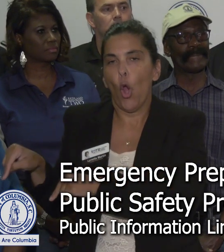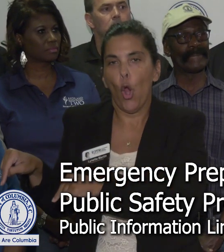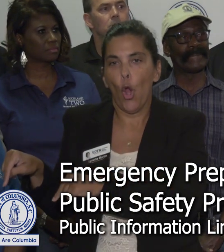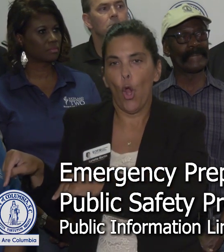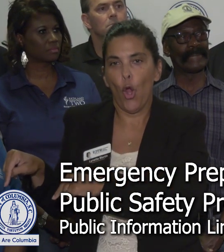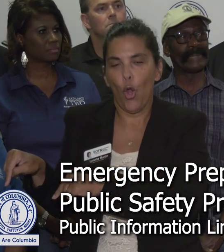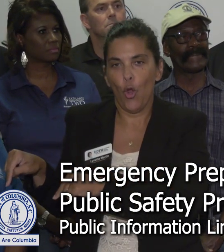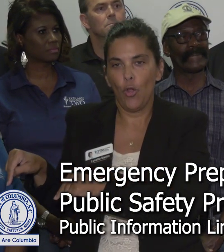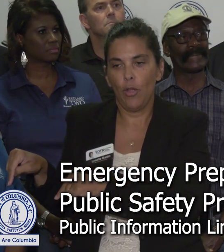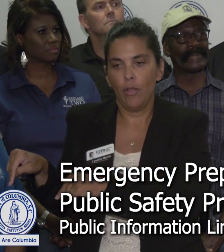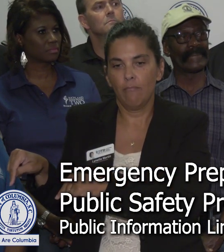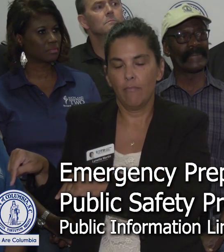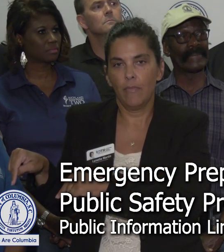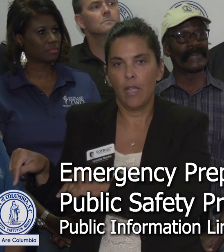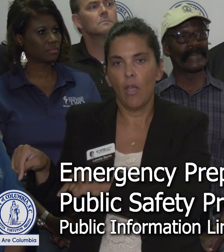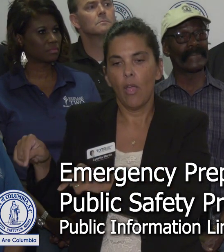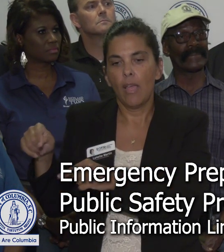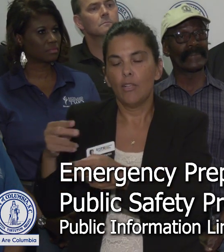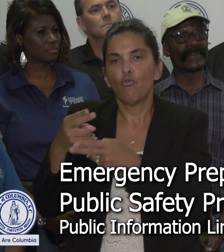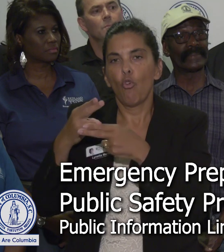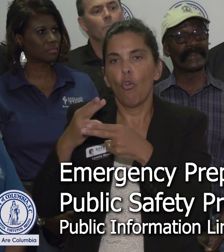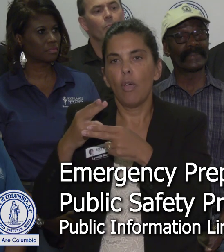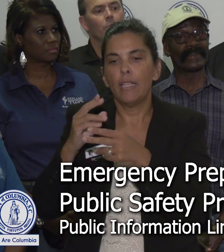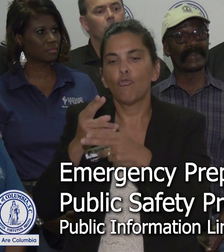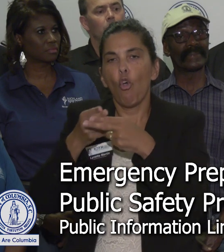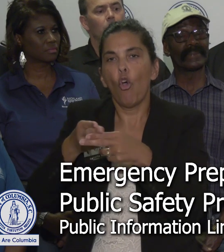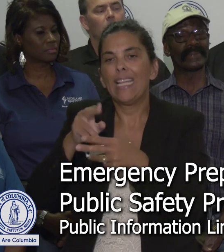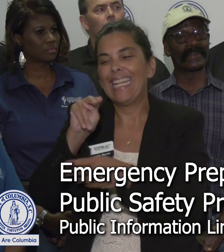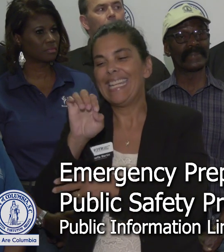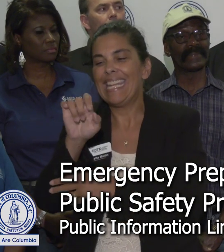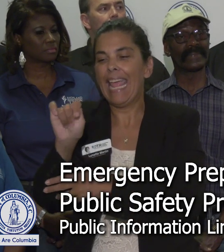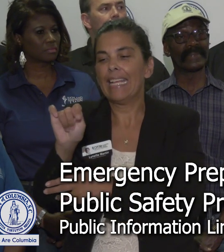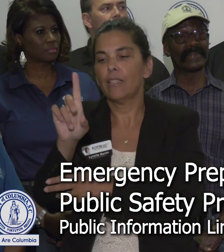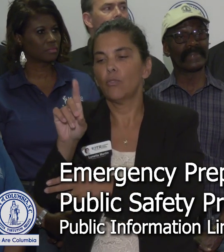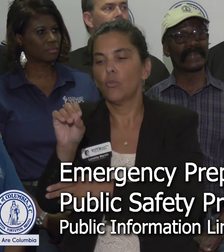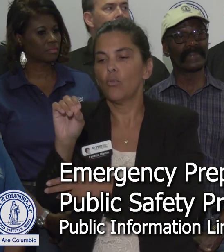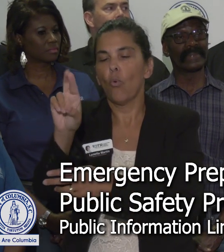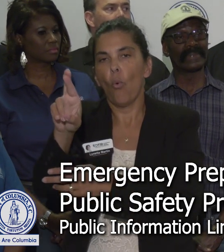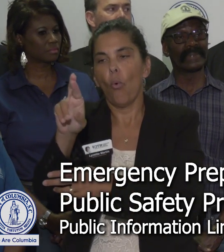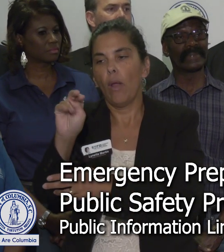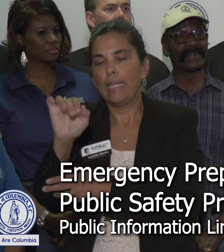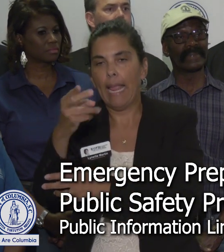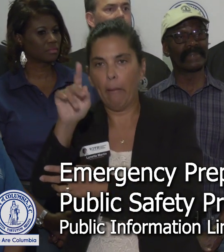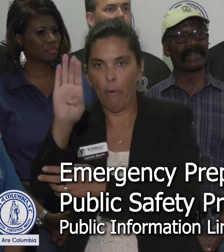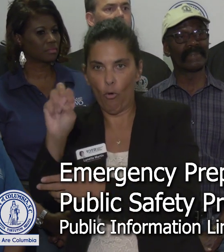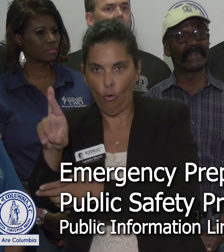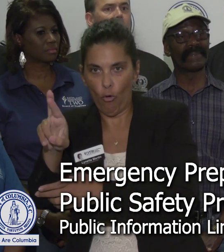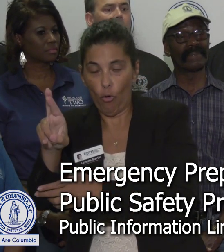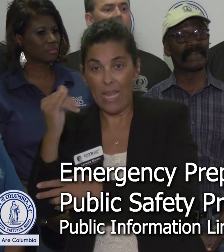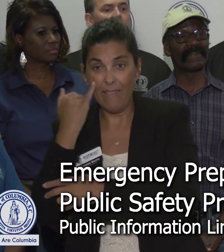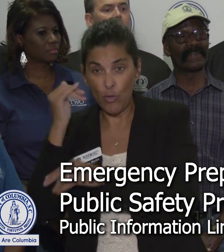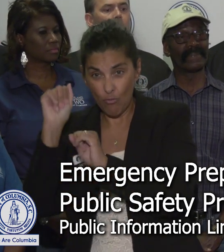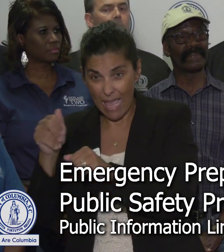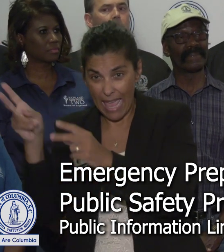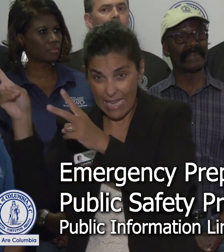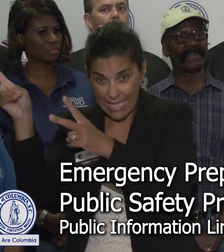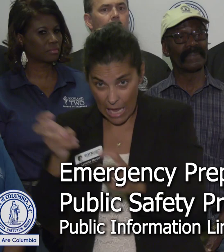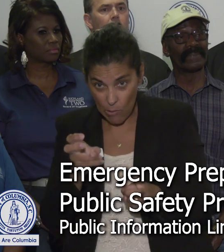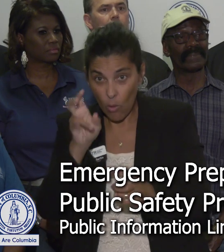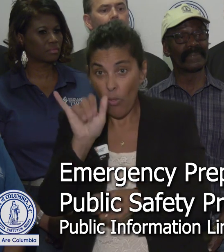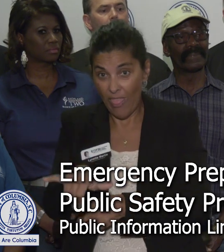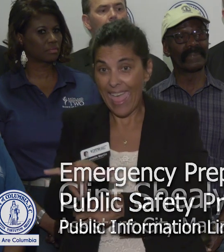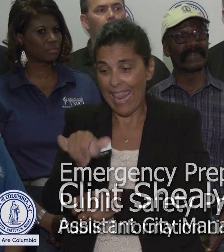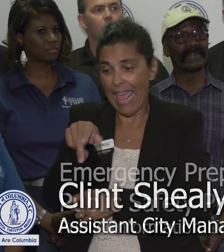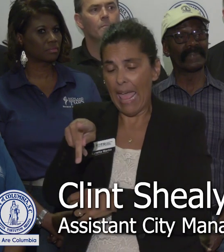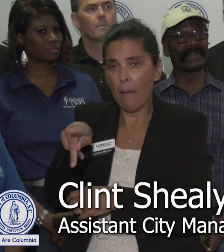to reach about 12,000 people using Next Door Neighbor. So if you can download that app, but